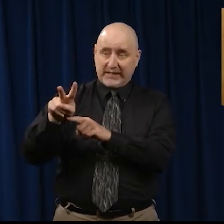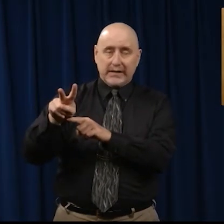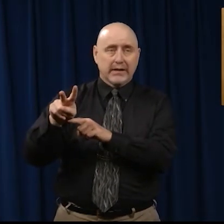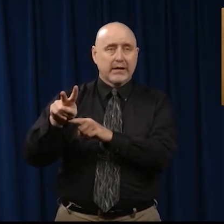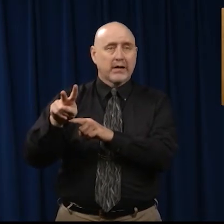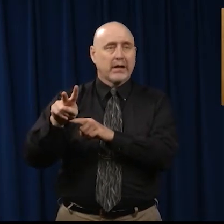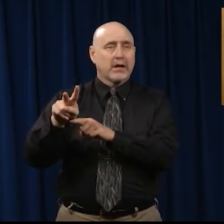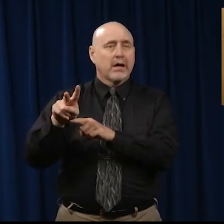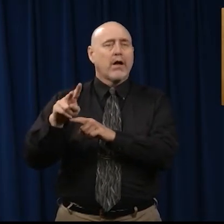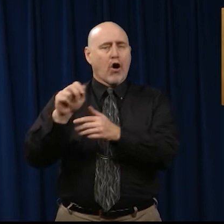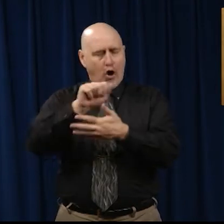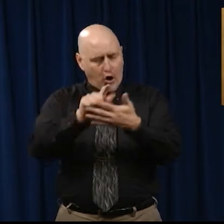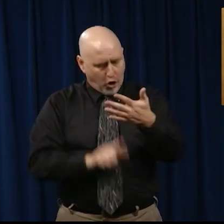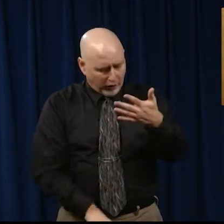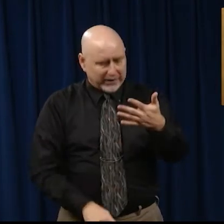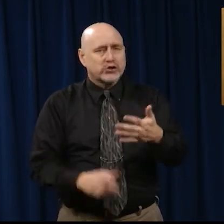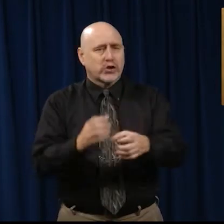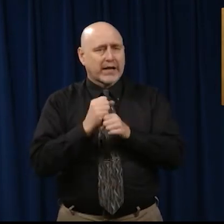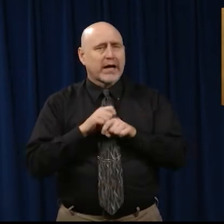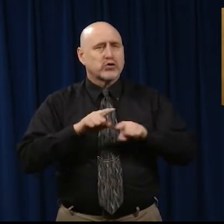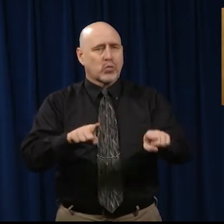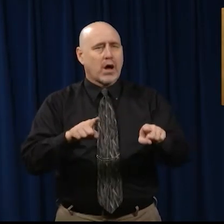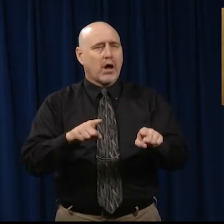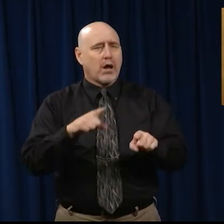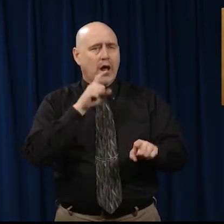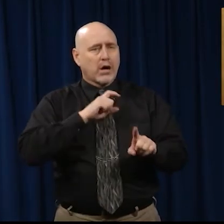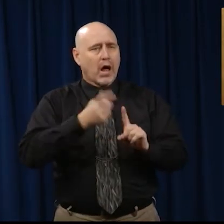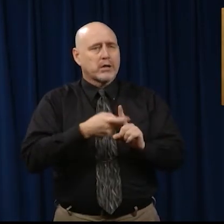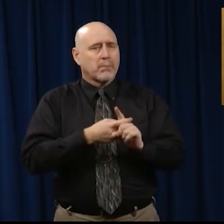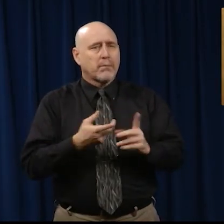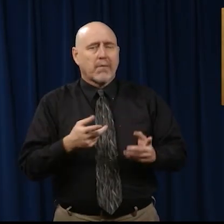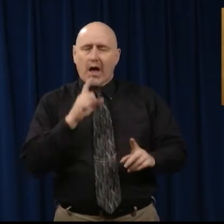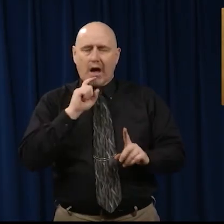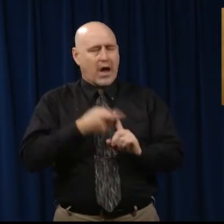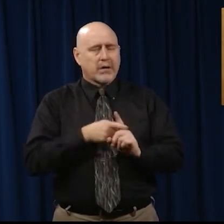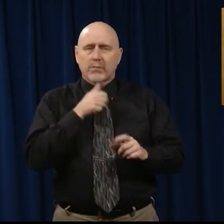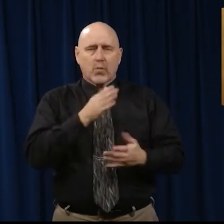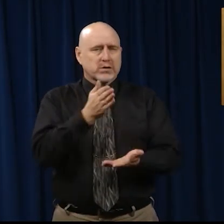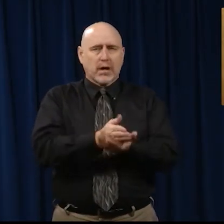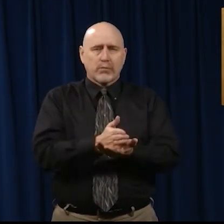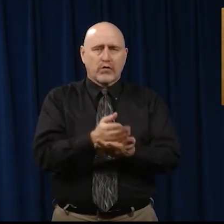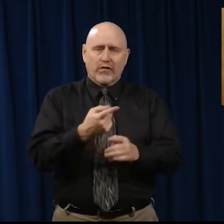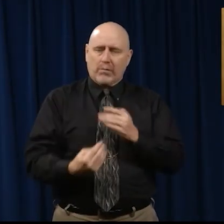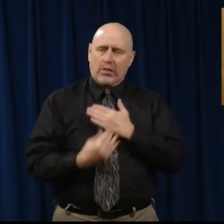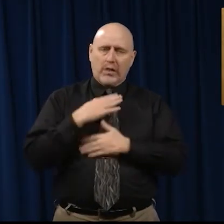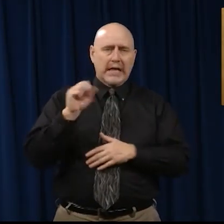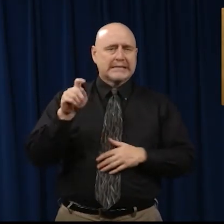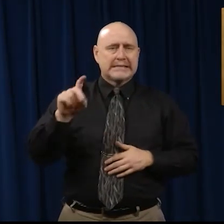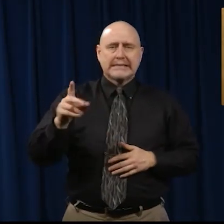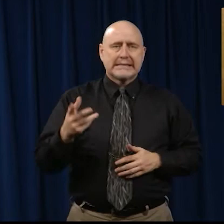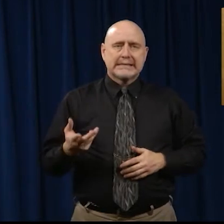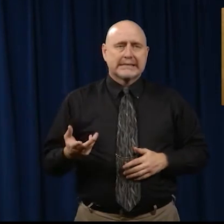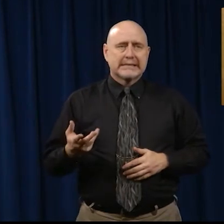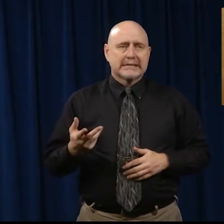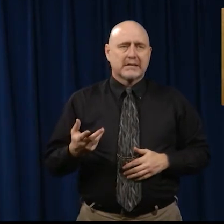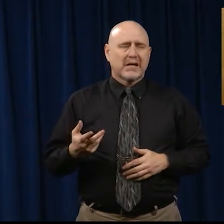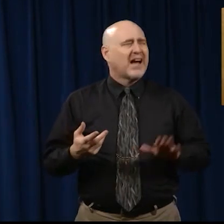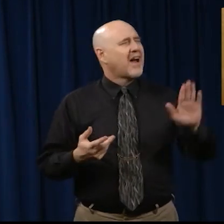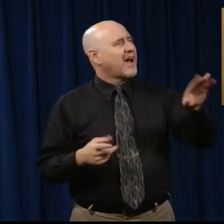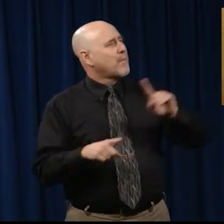fact, all of them you can catch while one of the partners is wearing a condom. A condom is not going to keep you from getting a sexually transmitted disease. They say, yes,